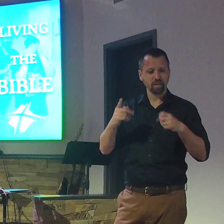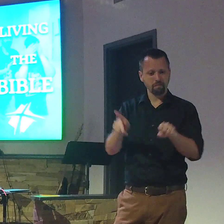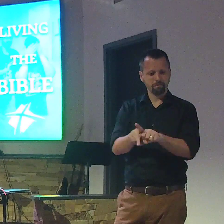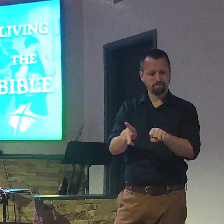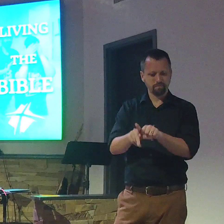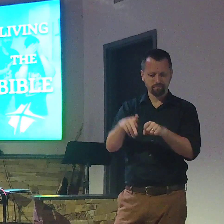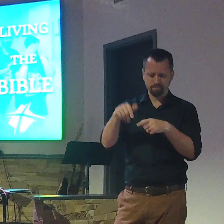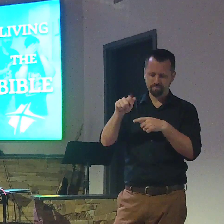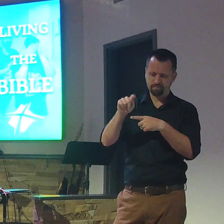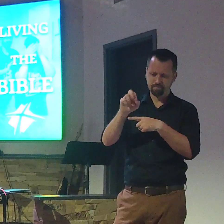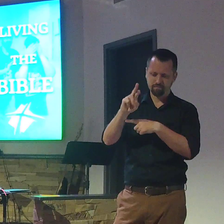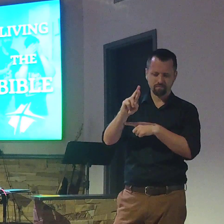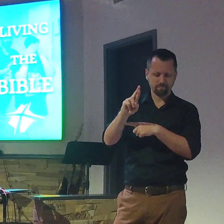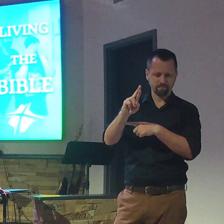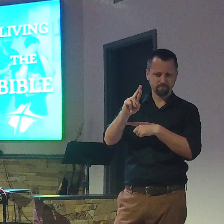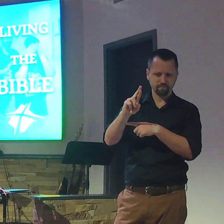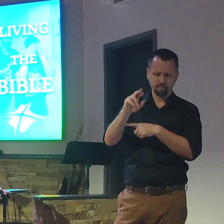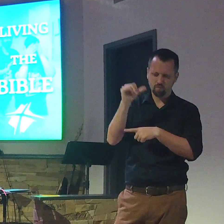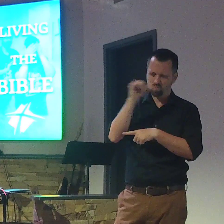man,